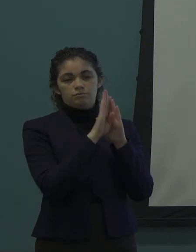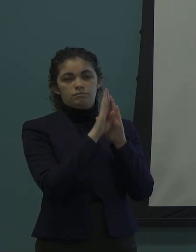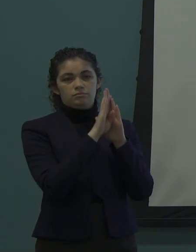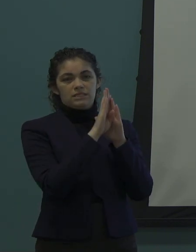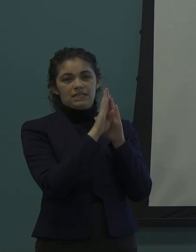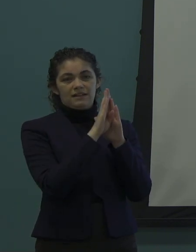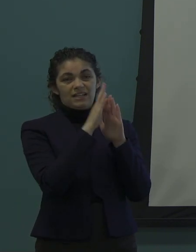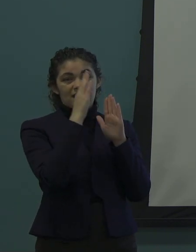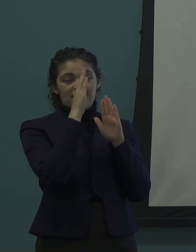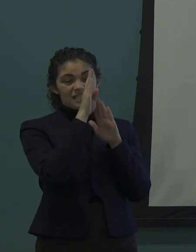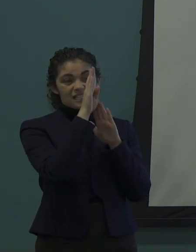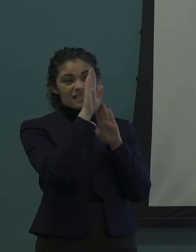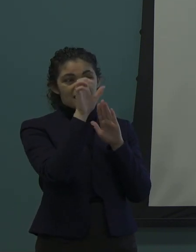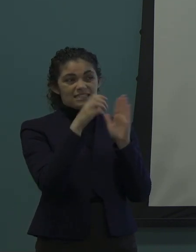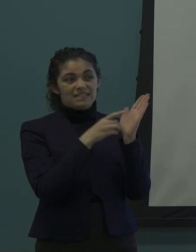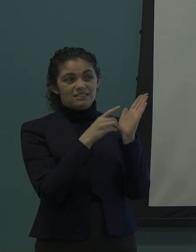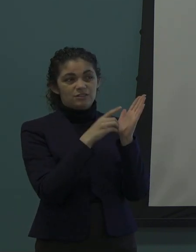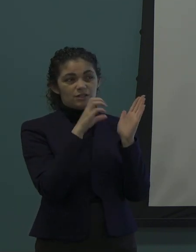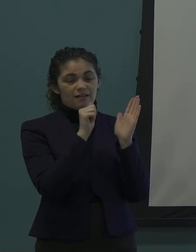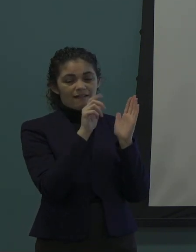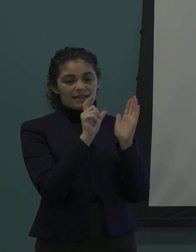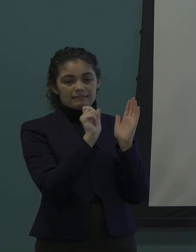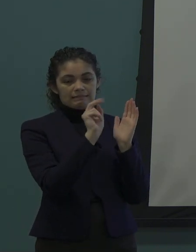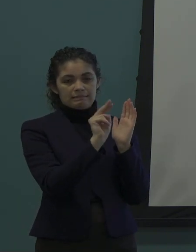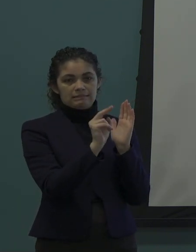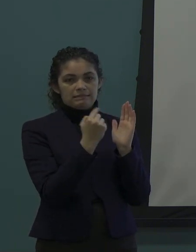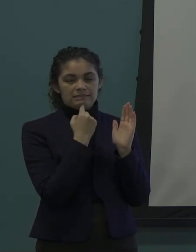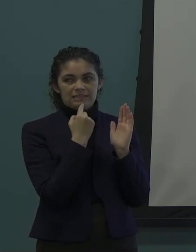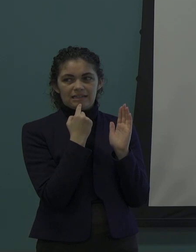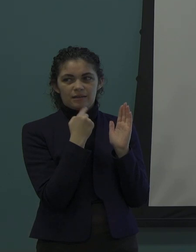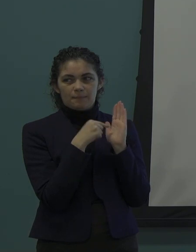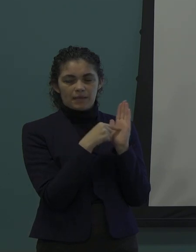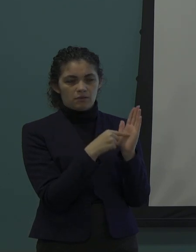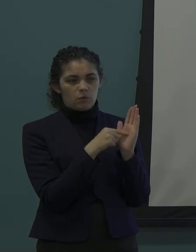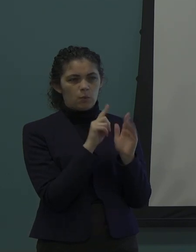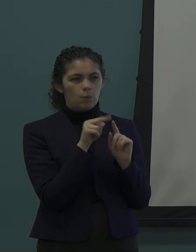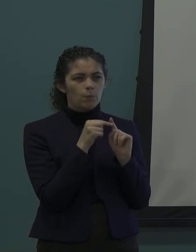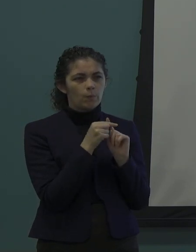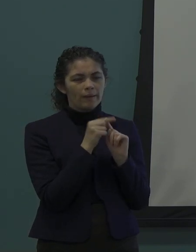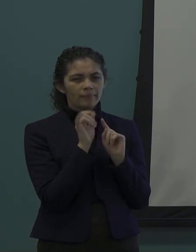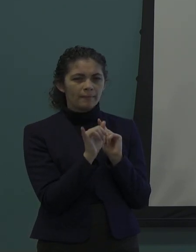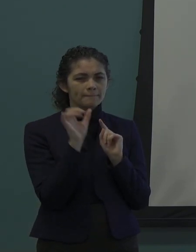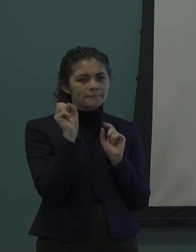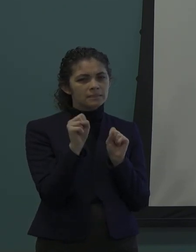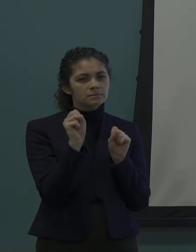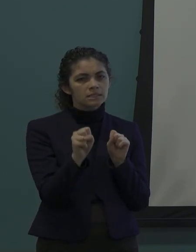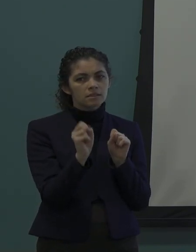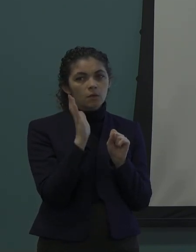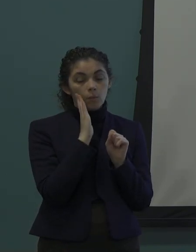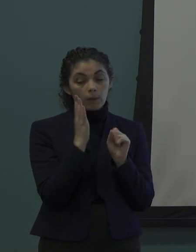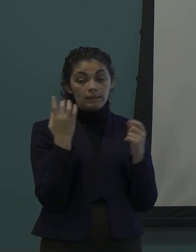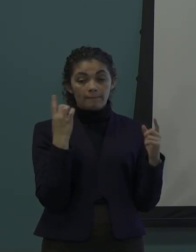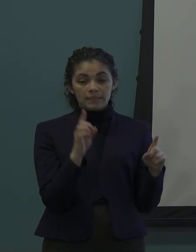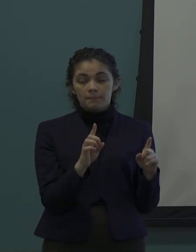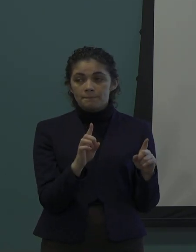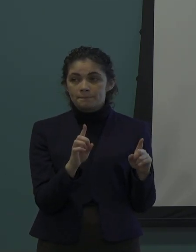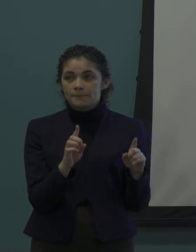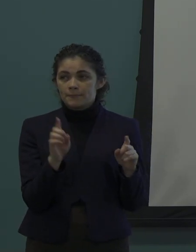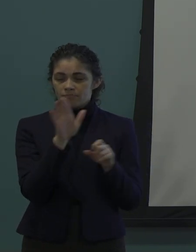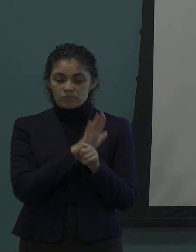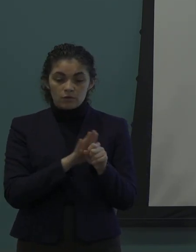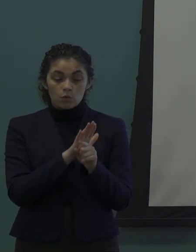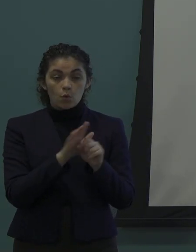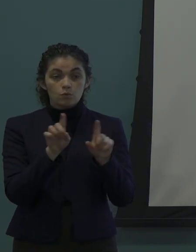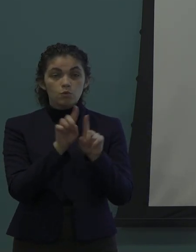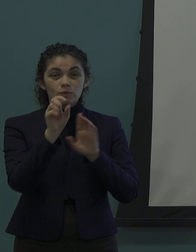again, you're hearing Dr. Acton and others talk about modeling, about when that predicted peak will play in here locally